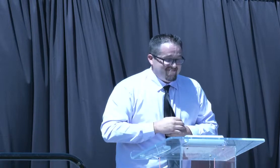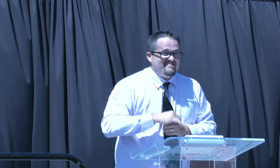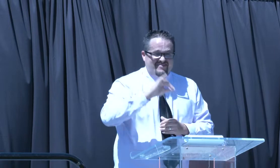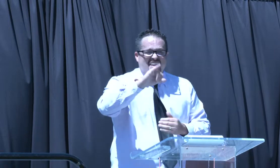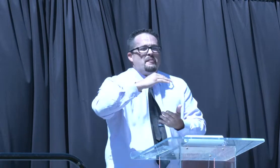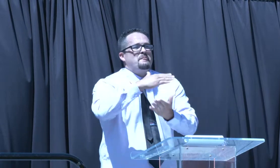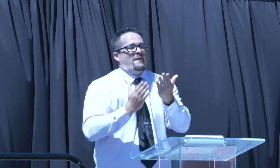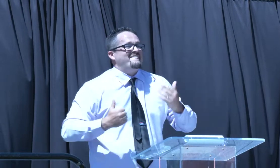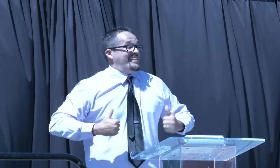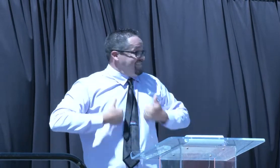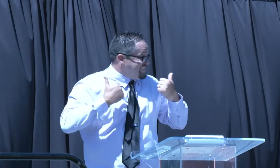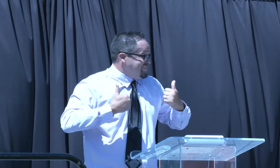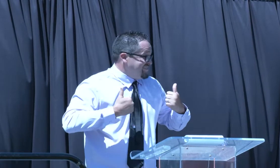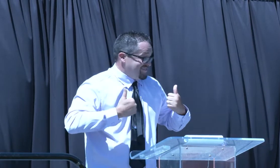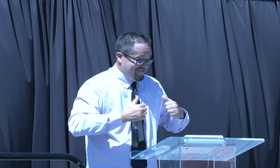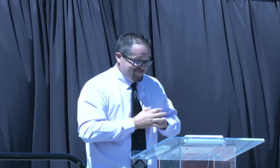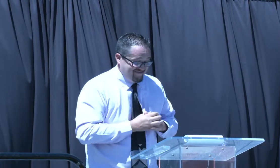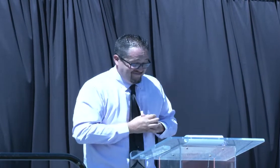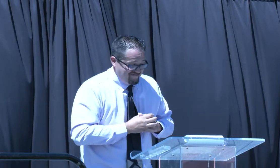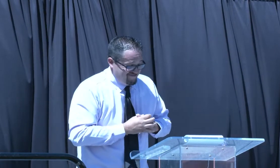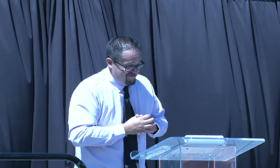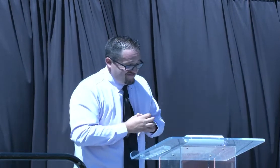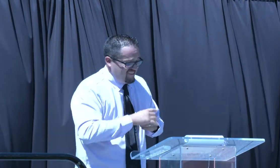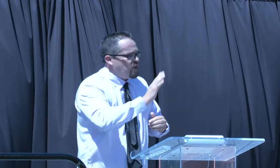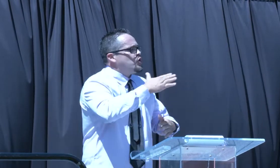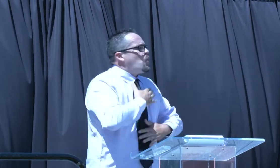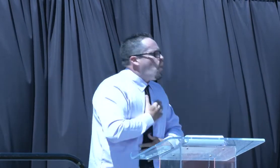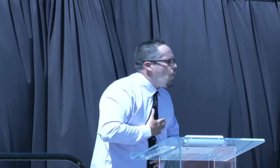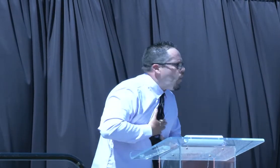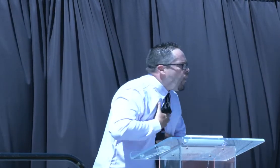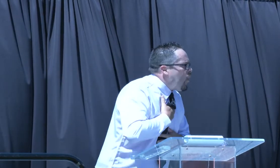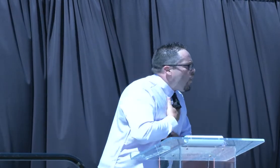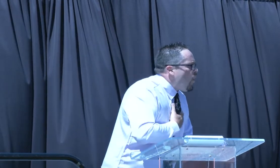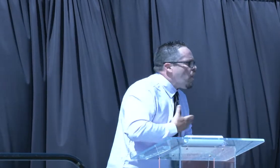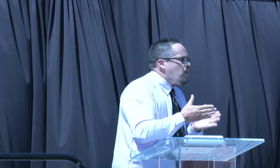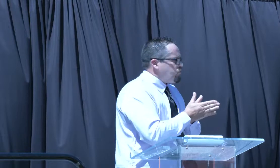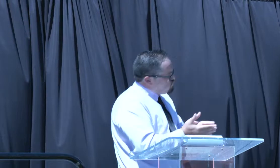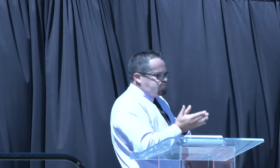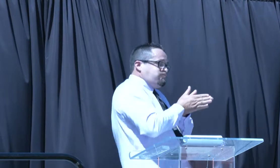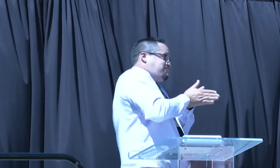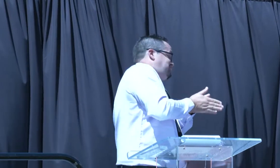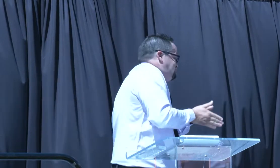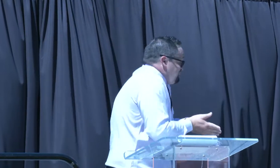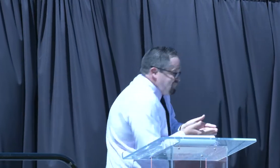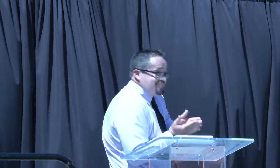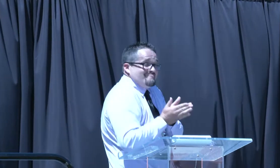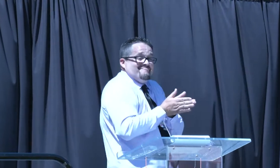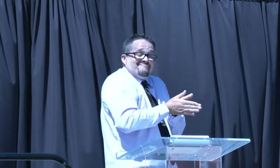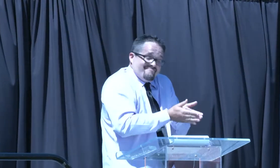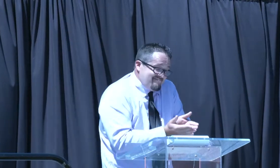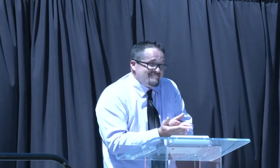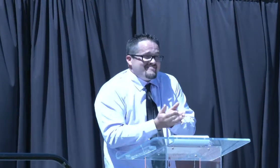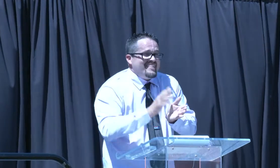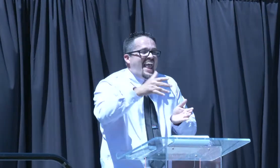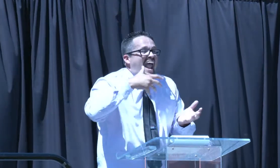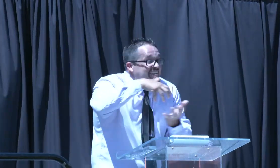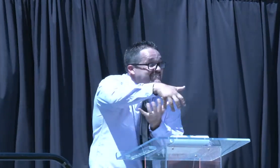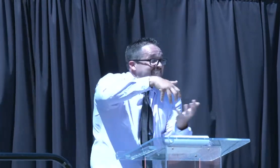the rough seas ahead. It is just a part of life, but enjoy that ride